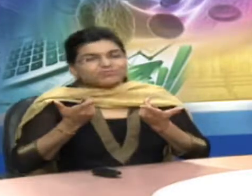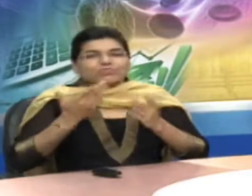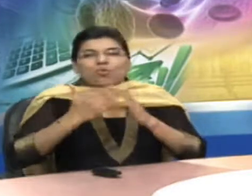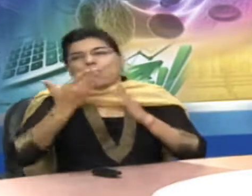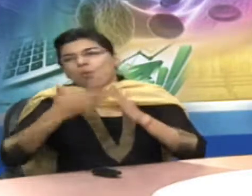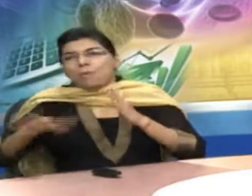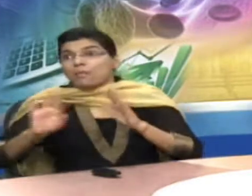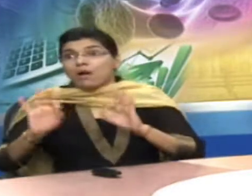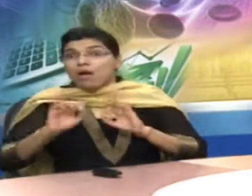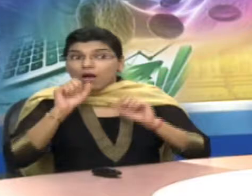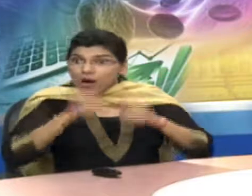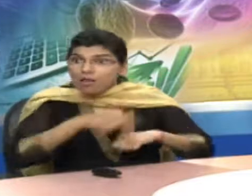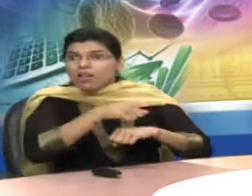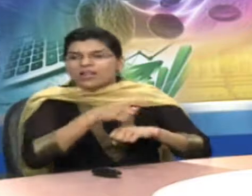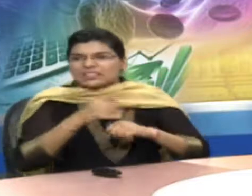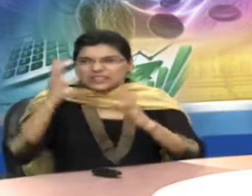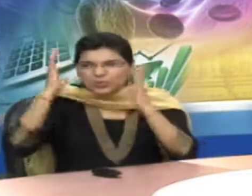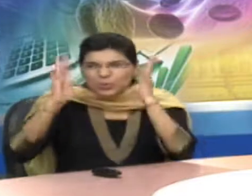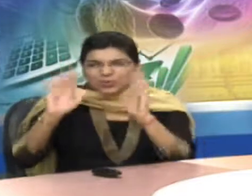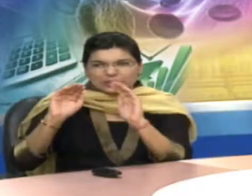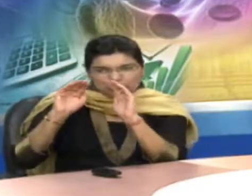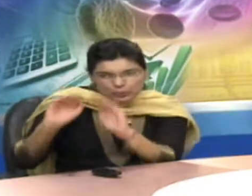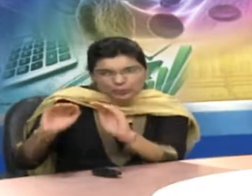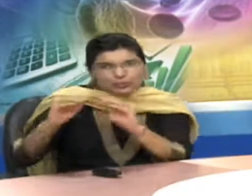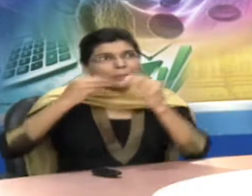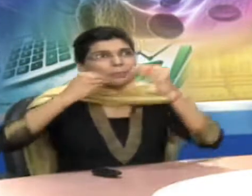and as finding people who are both friendly